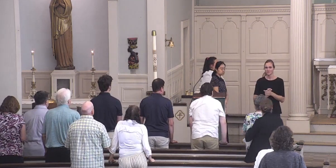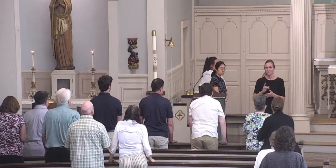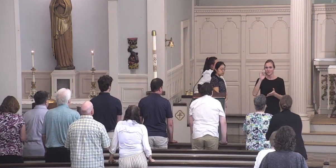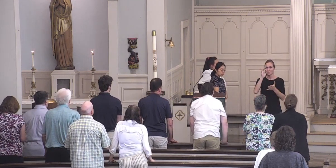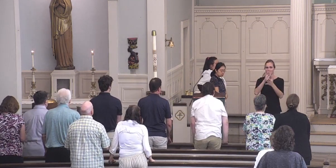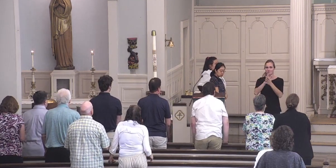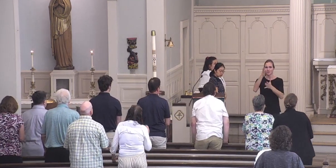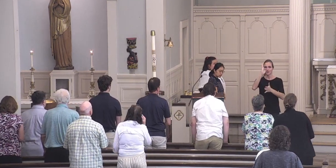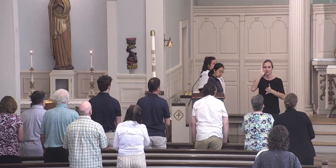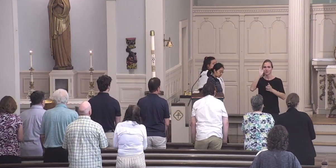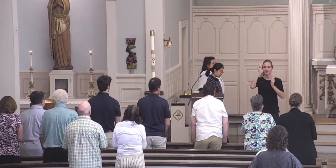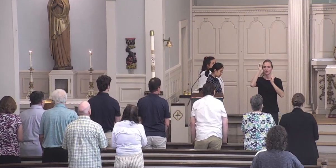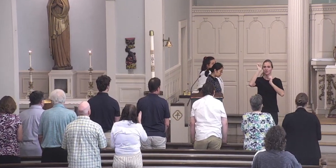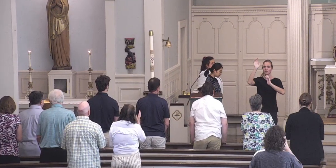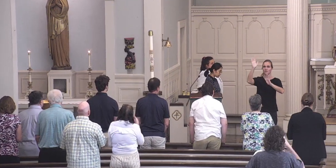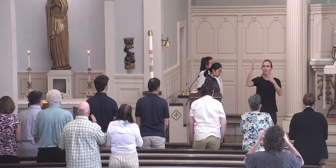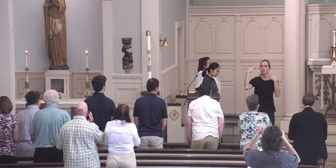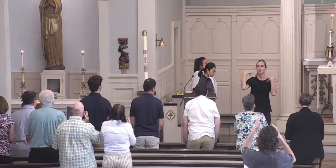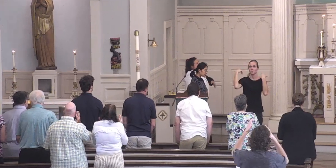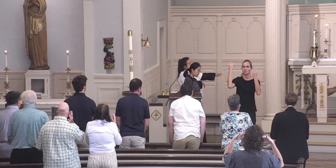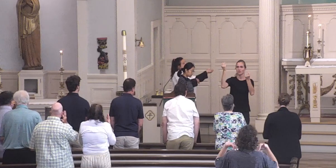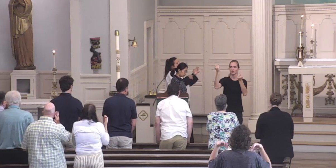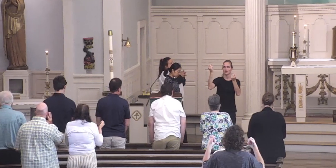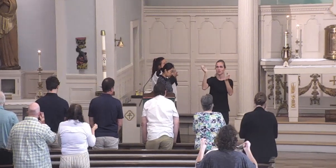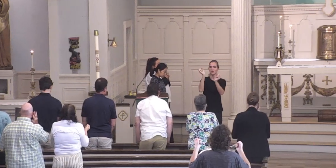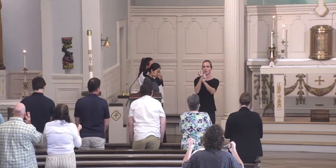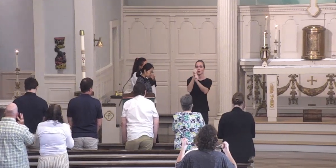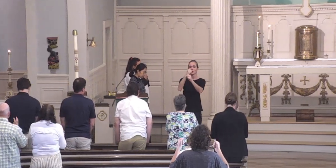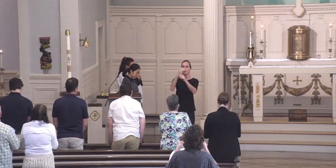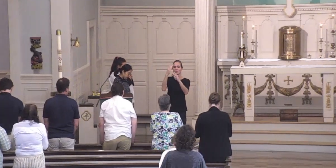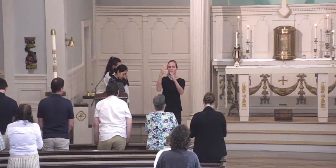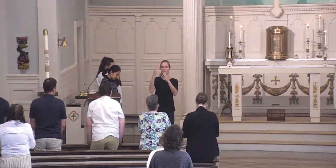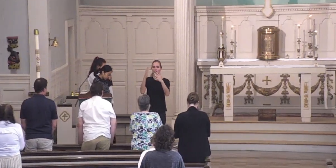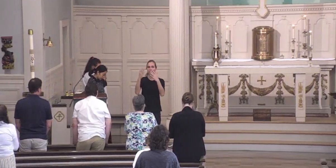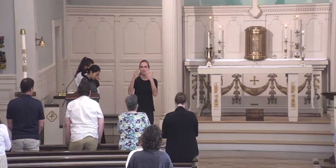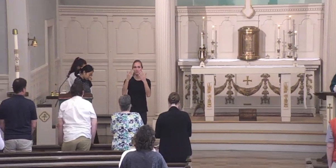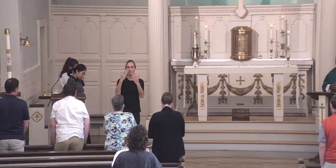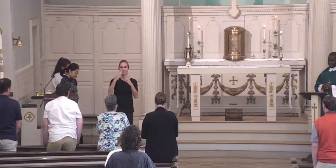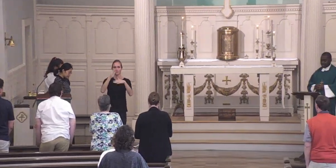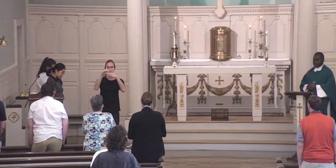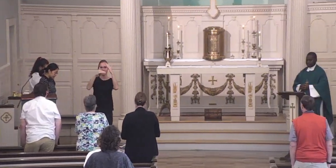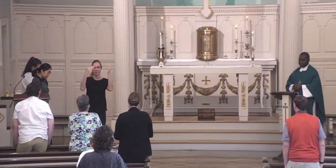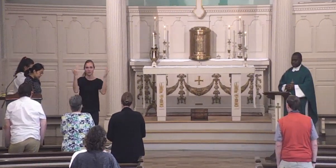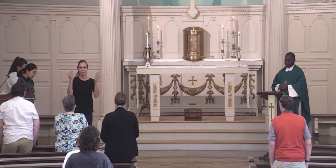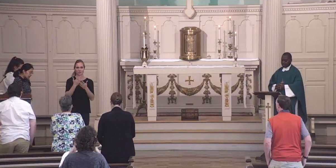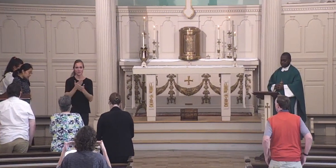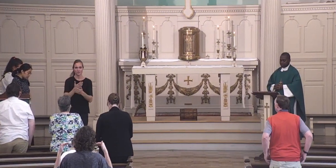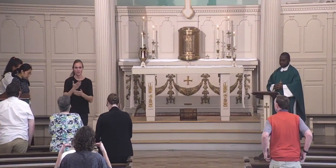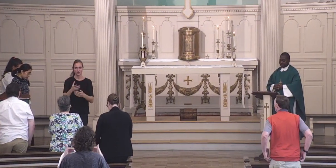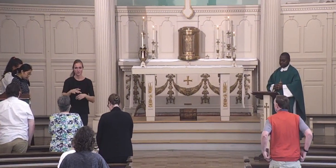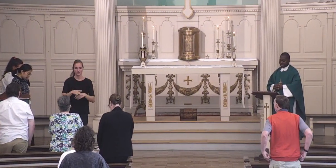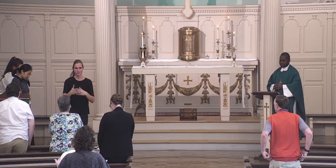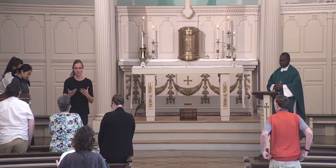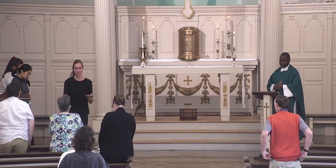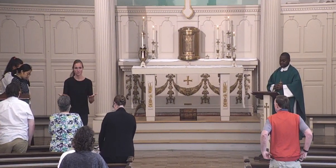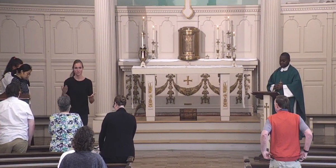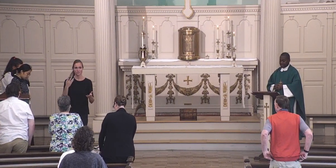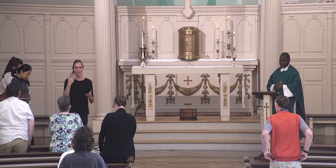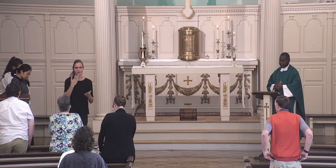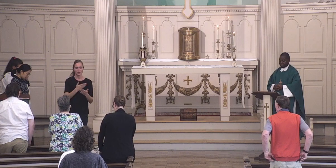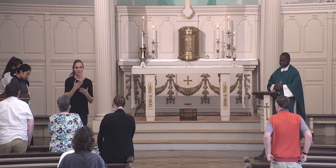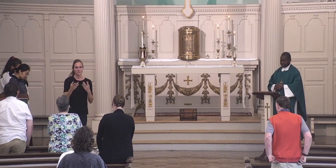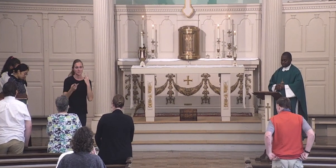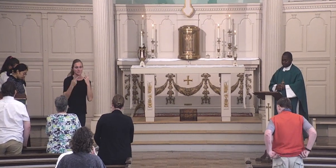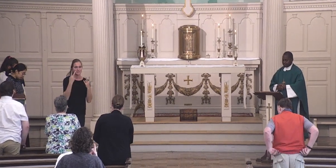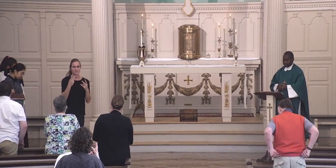I believe in one God, the Father Almighty, maker of heaven and earth, of all things visible